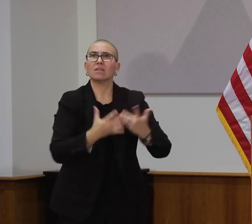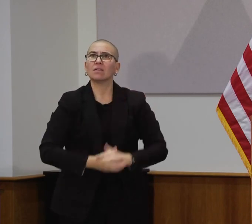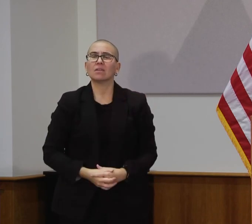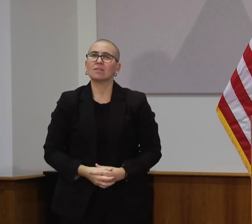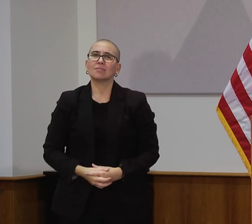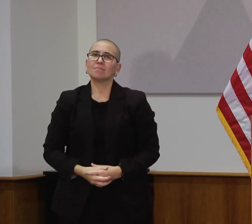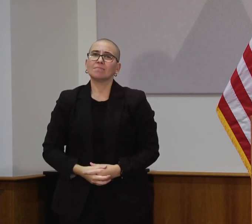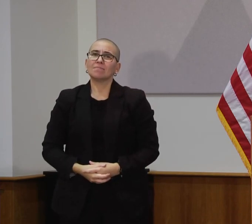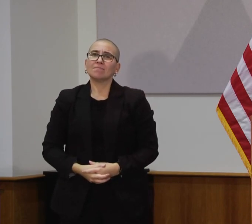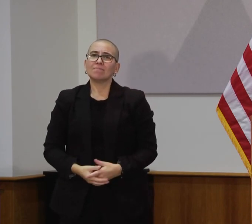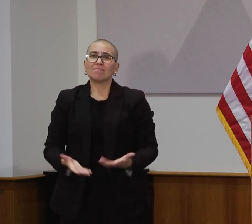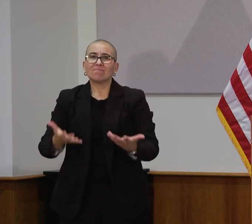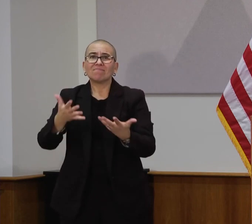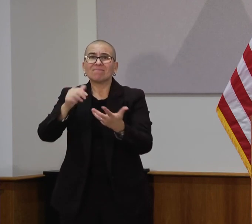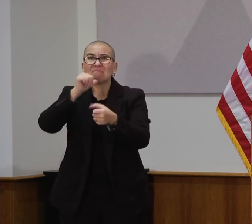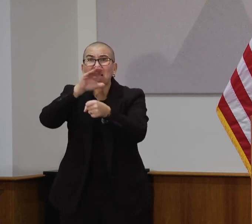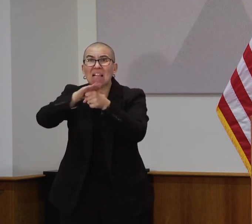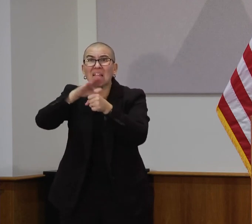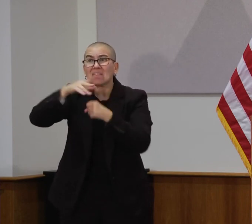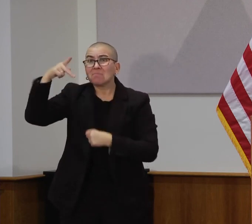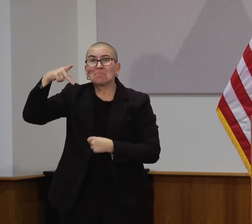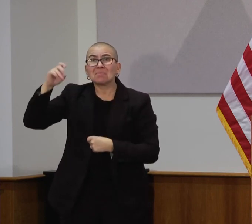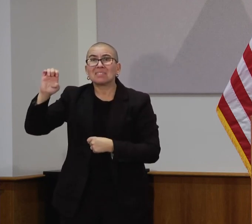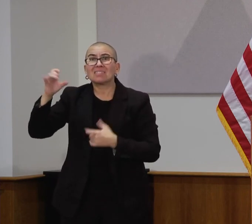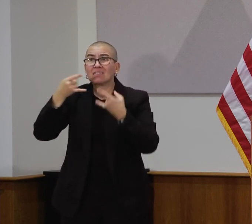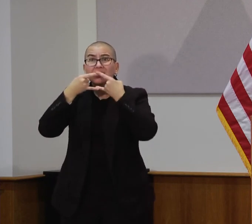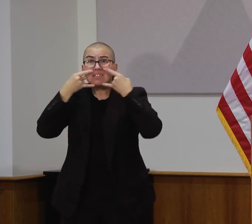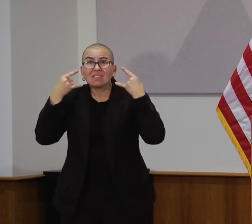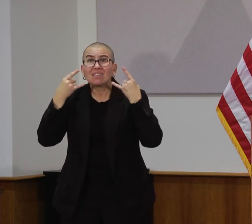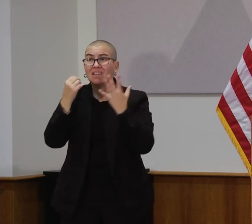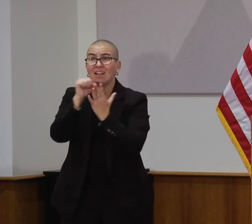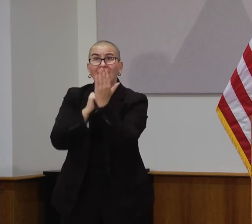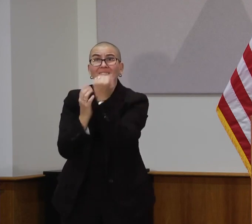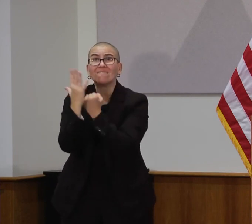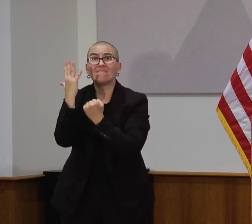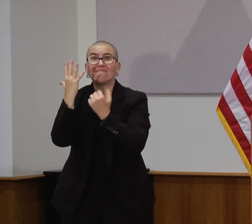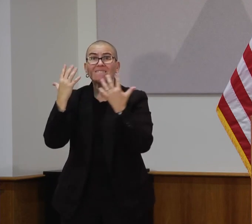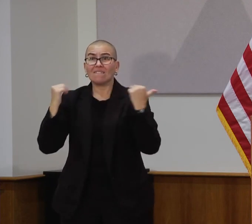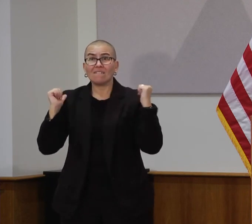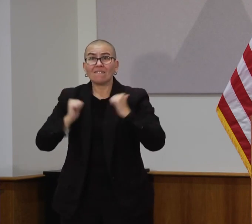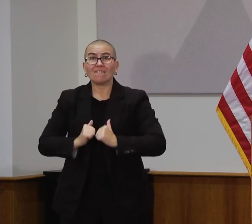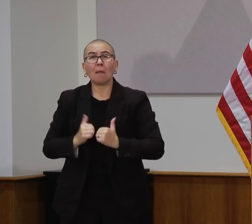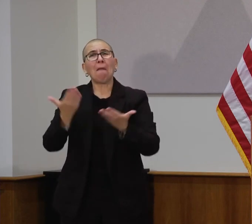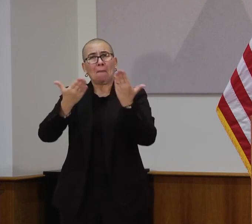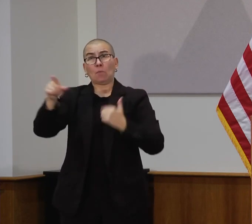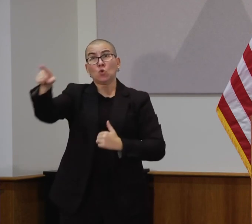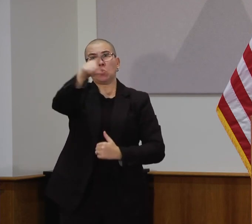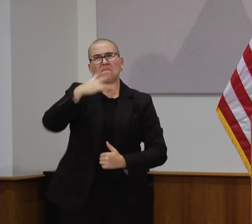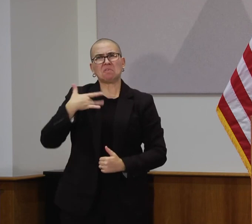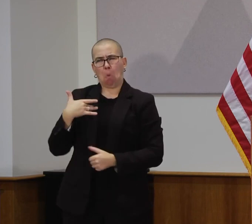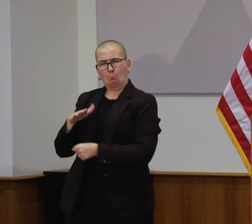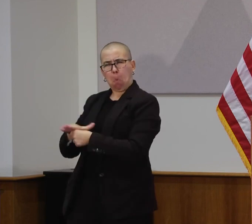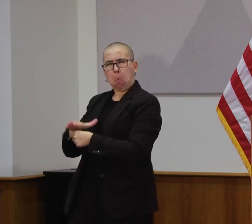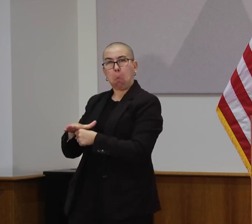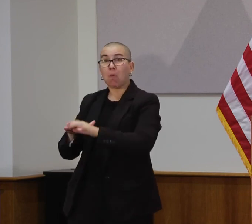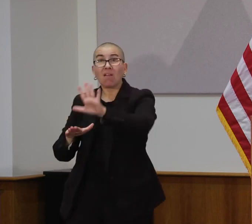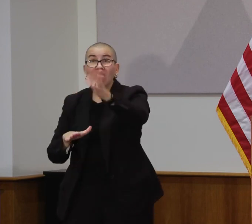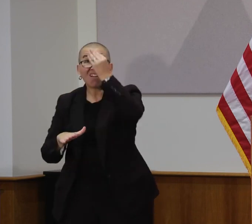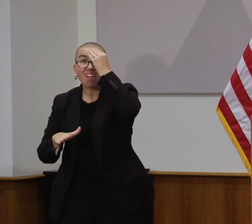inadequate PPE may have left the public consciousness in May, but that is still a reality for healthcare workers every day.